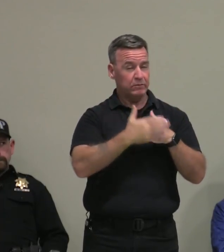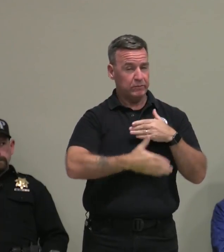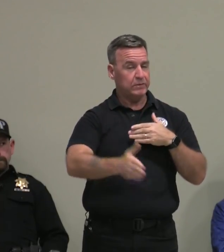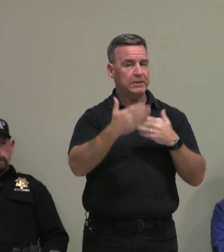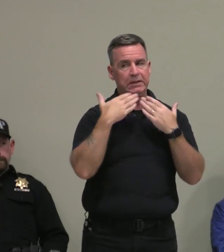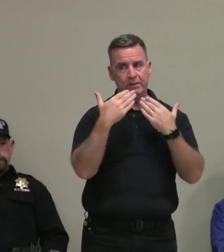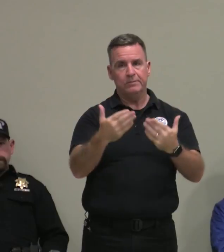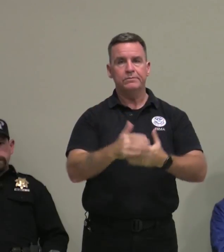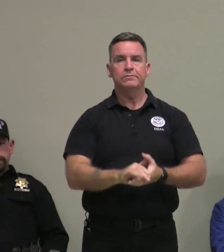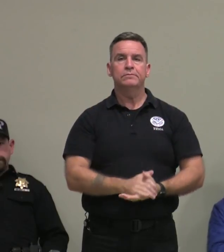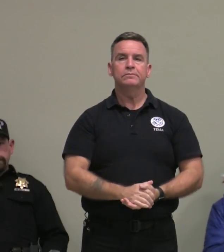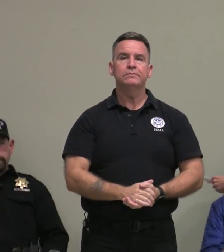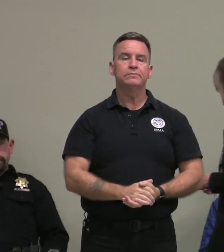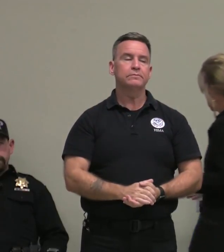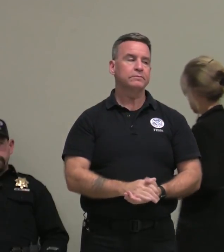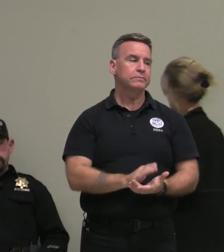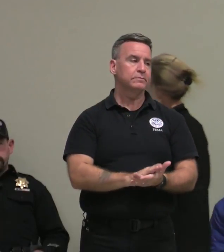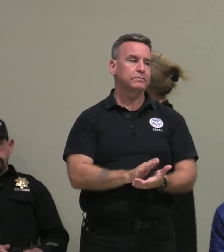forward. Thank you.